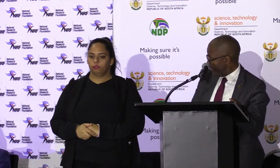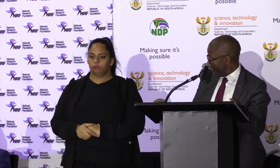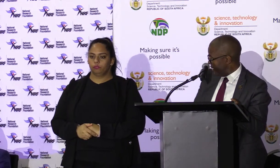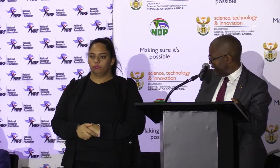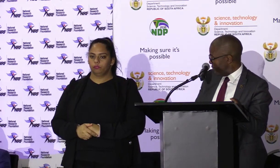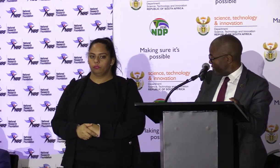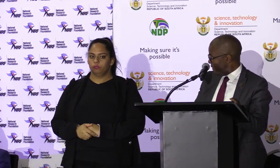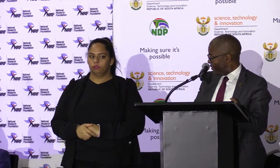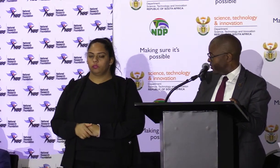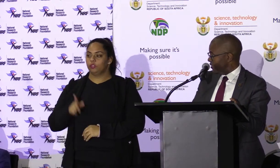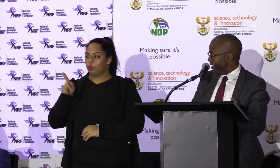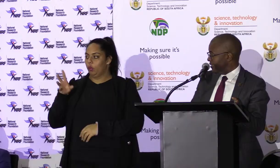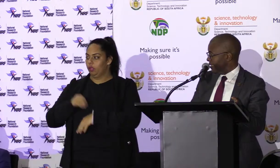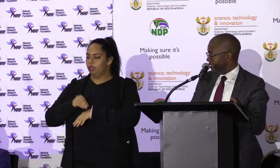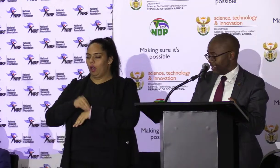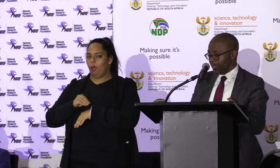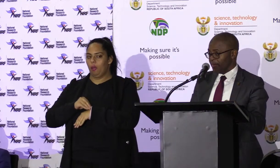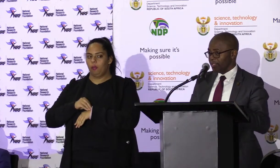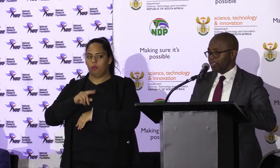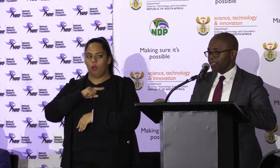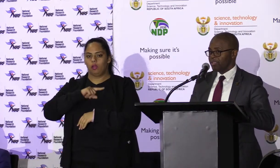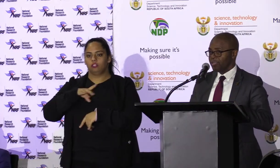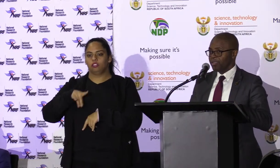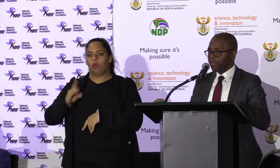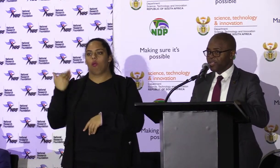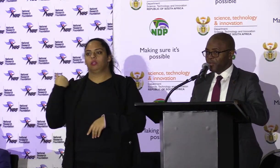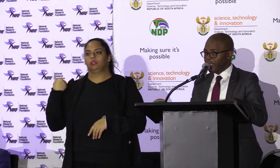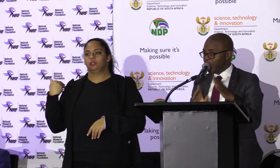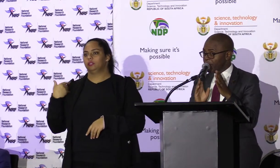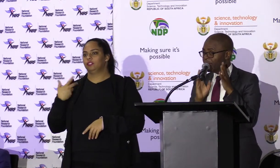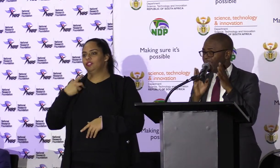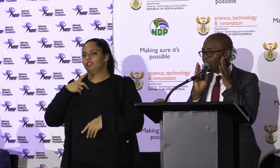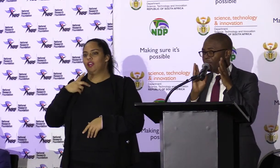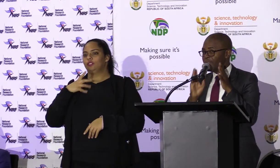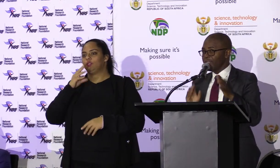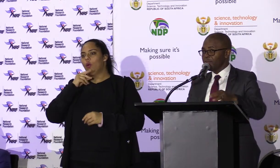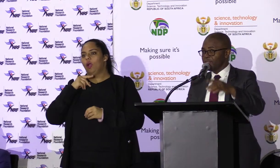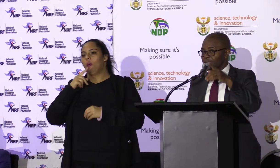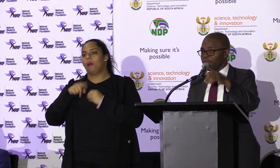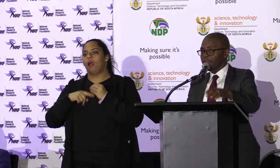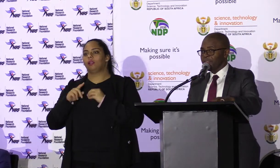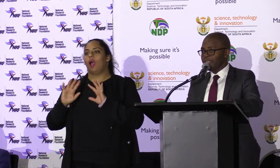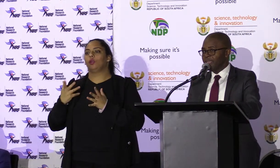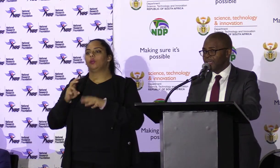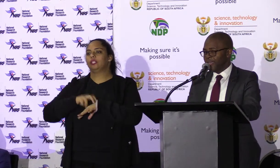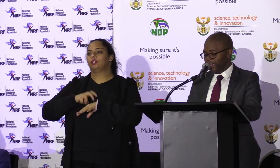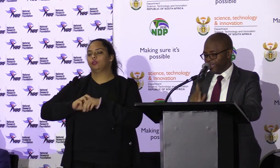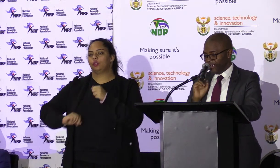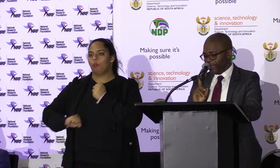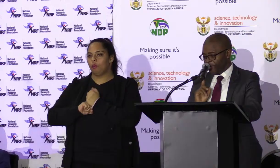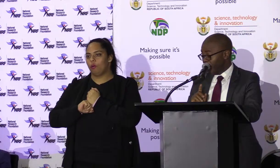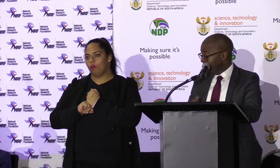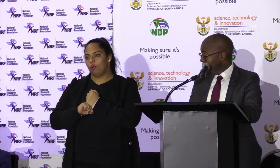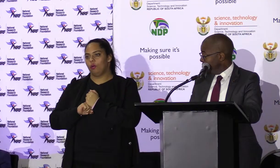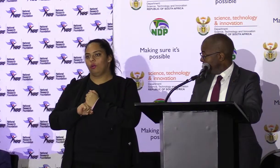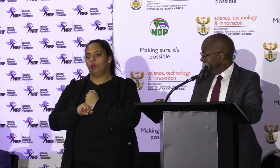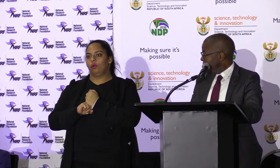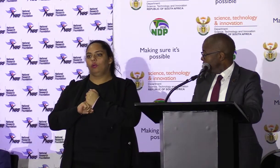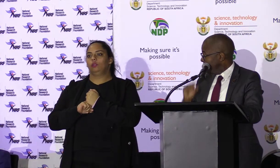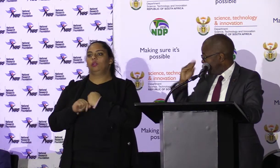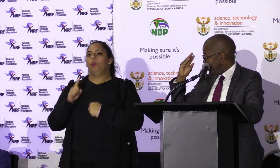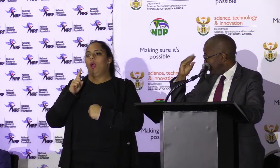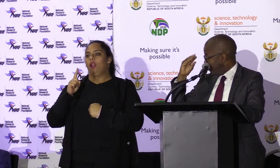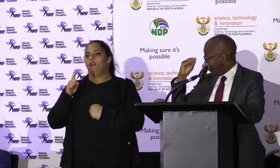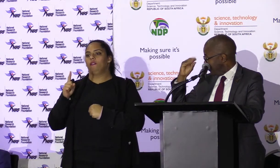Yes, you are in trouble because as the Chair was talking about how you need to support, one of